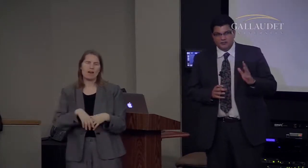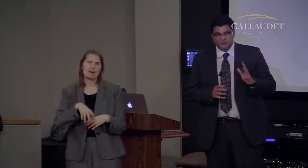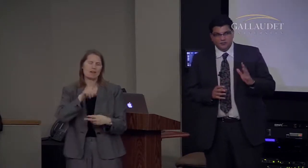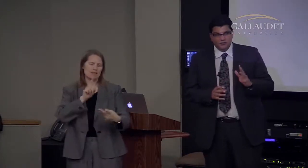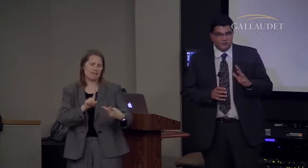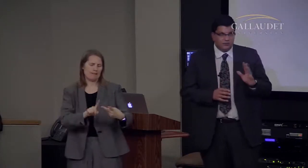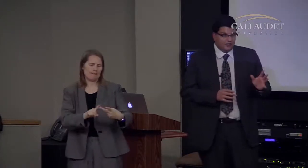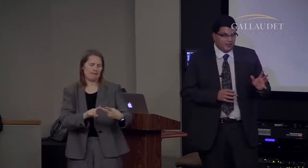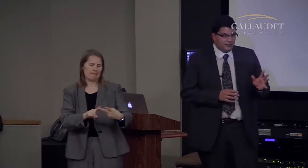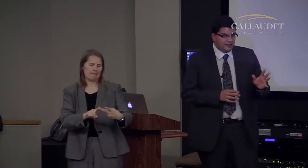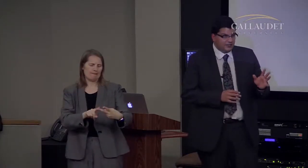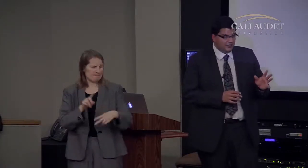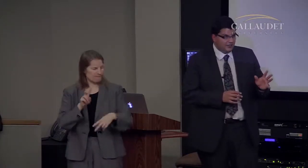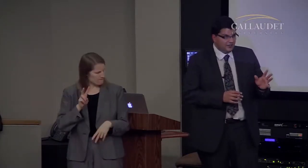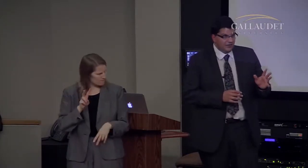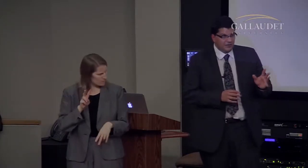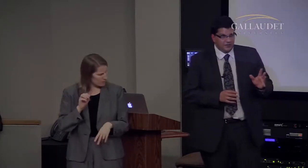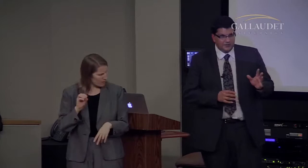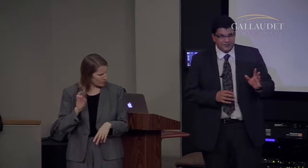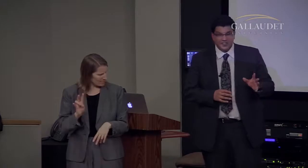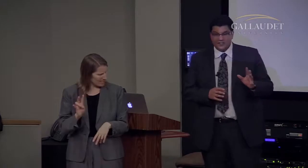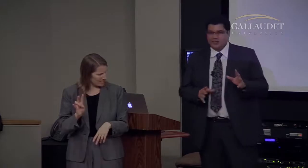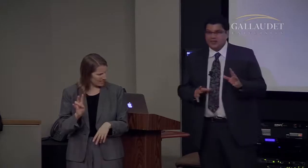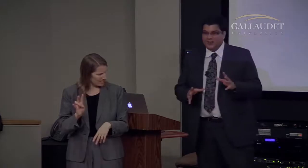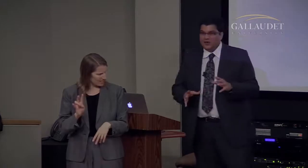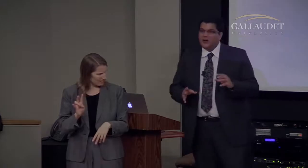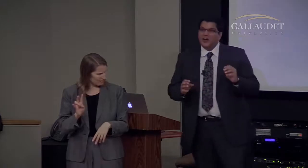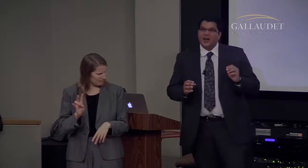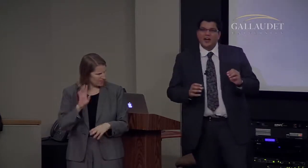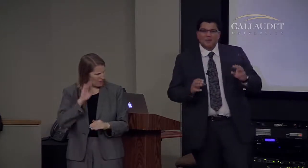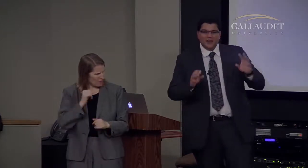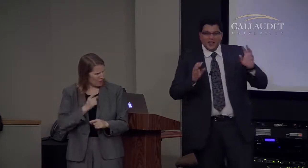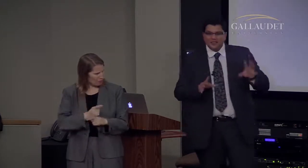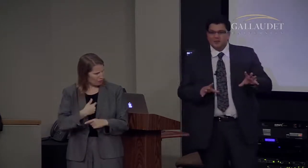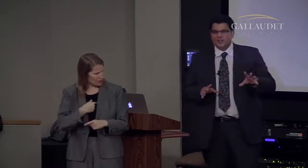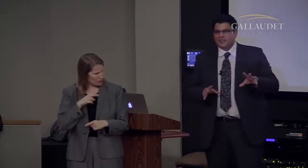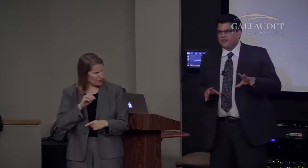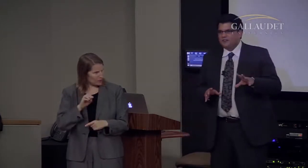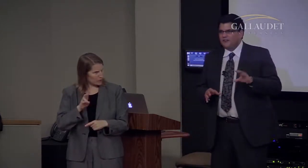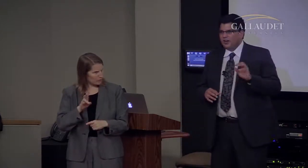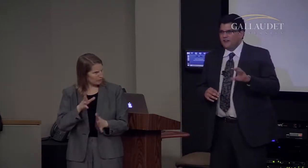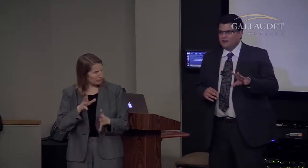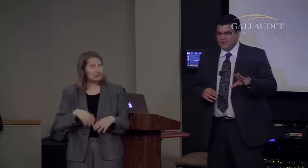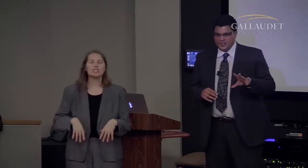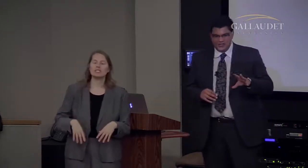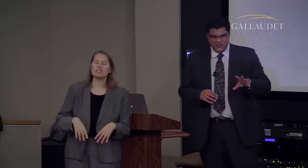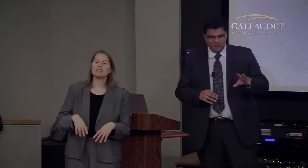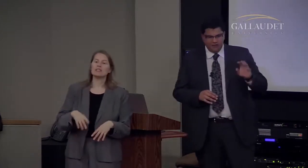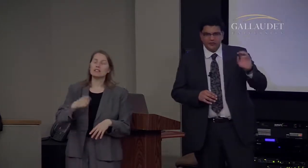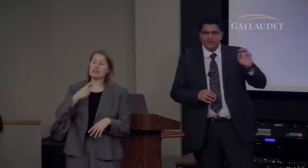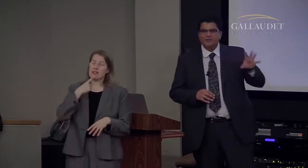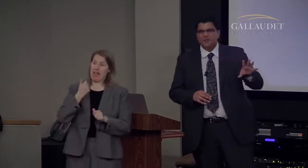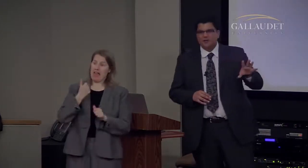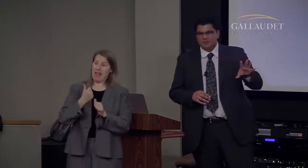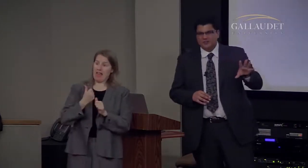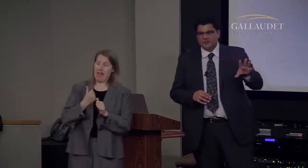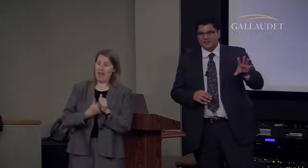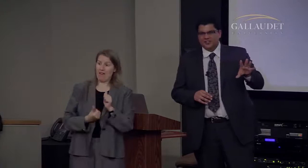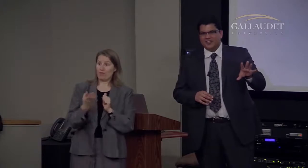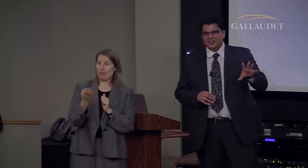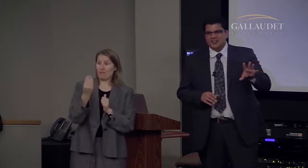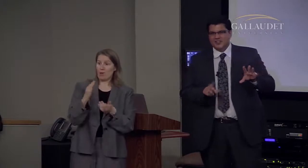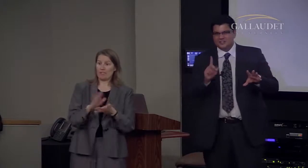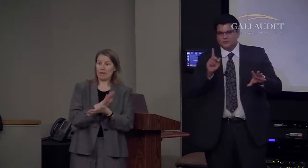in 2007, I hope I said that right now, estimated that for every 14 papers